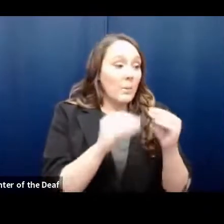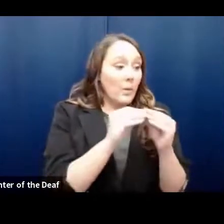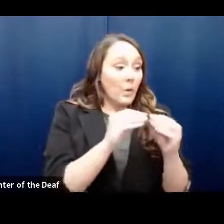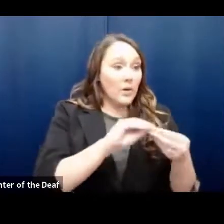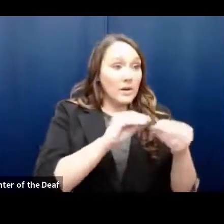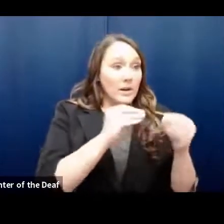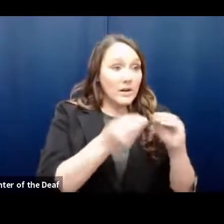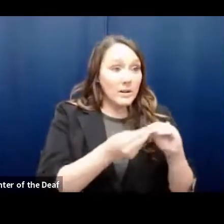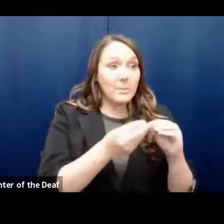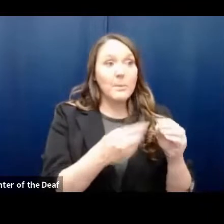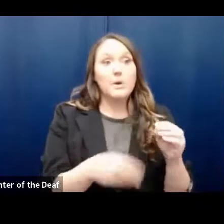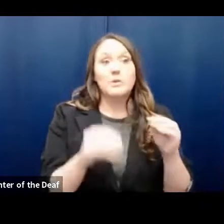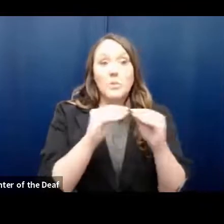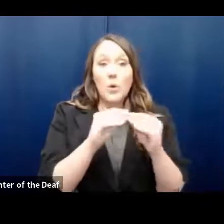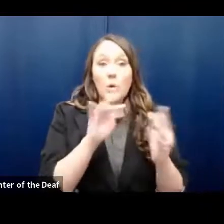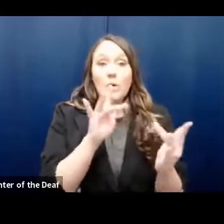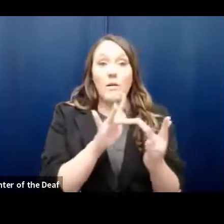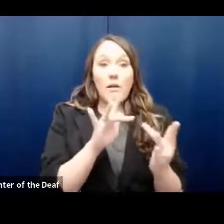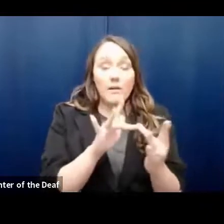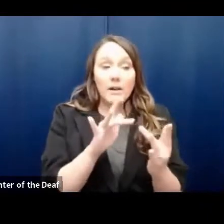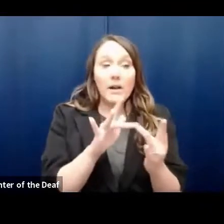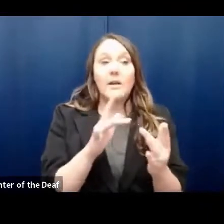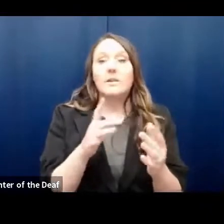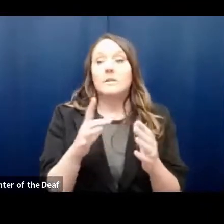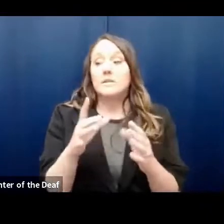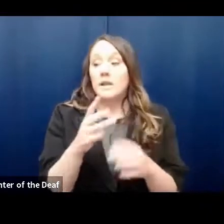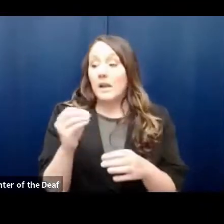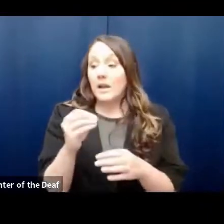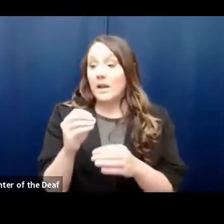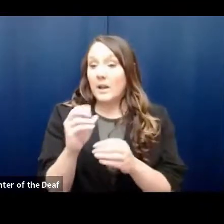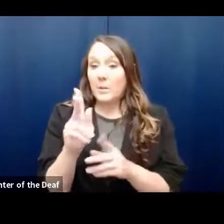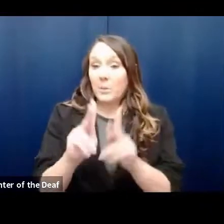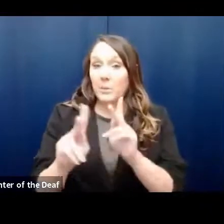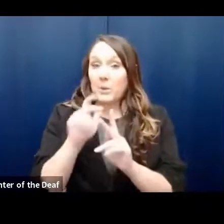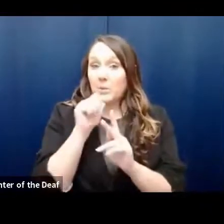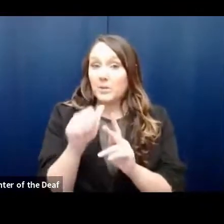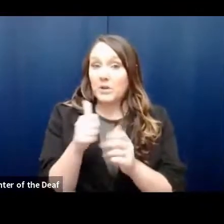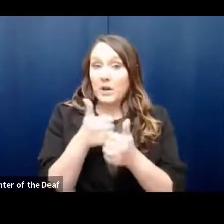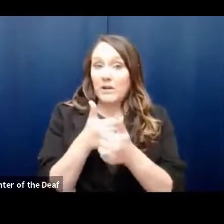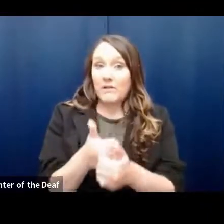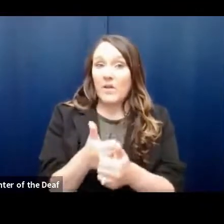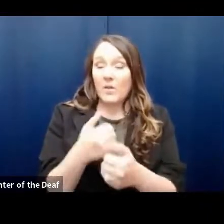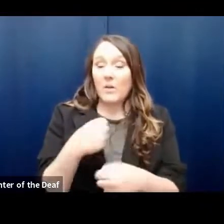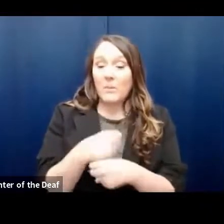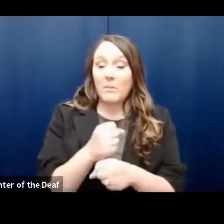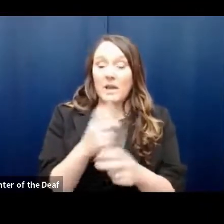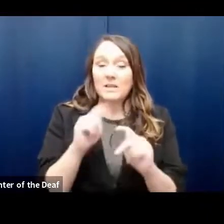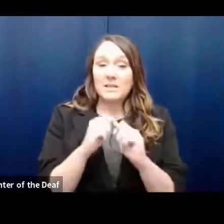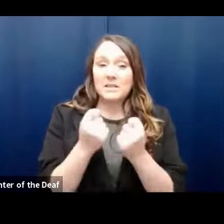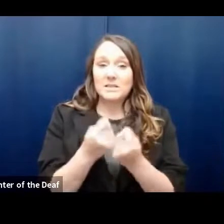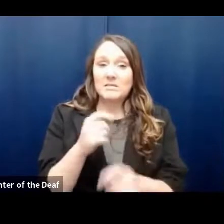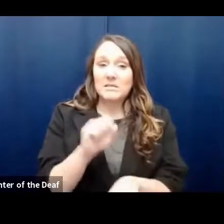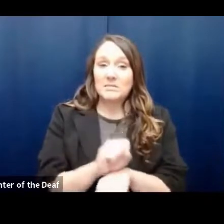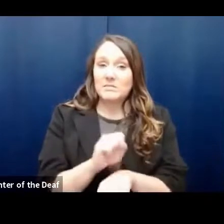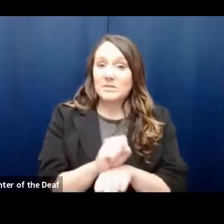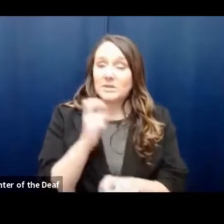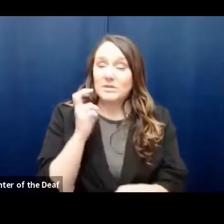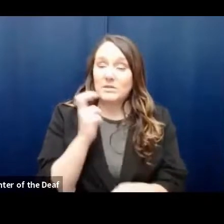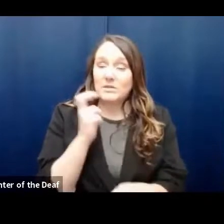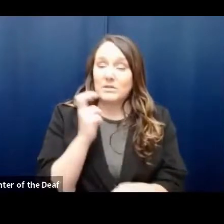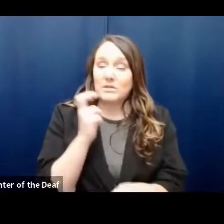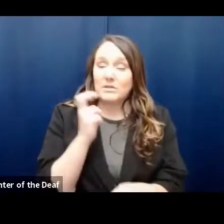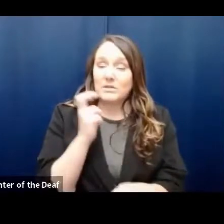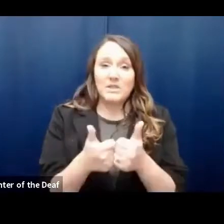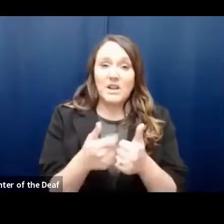numbers of contacts, plus lack of cooperation makes our team's job very challenging. They're very frustrated.